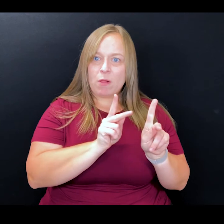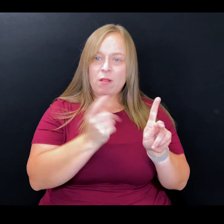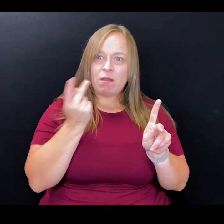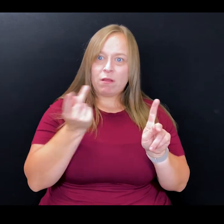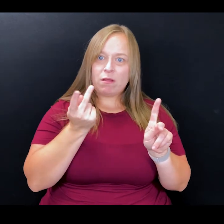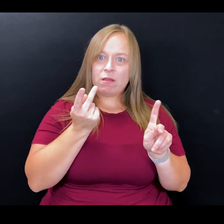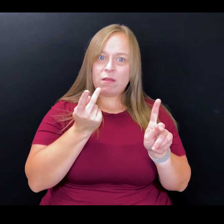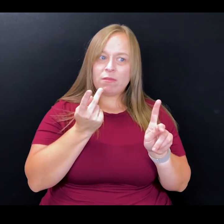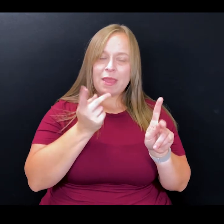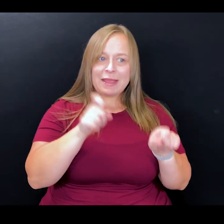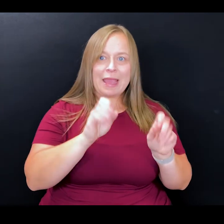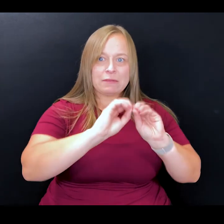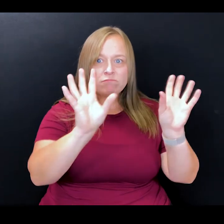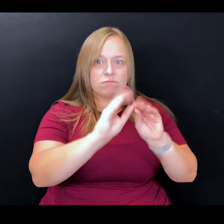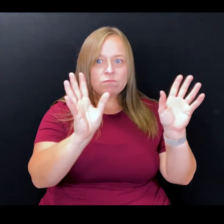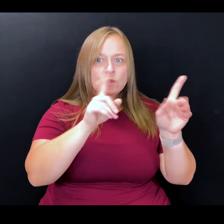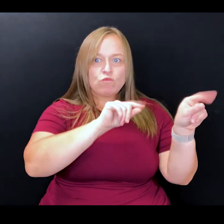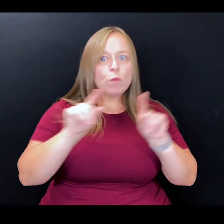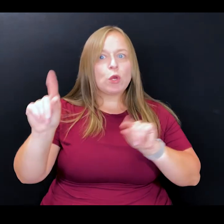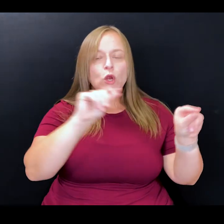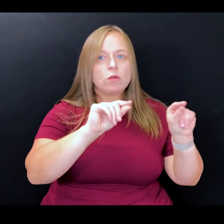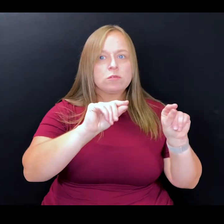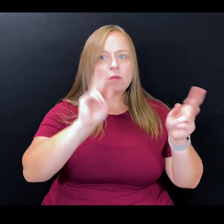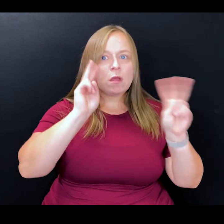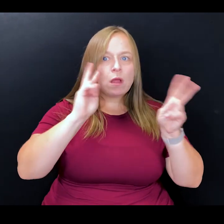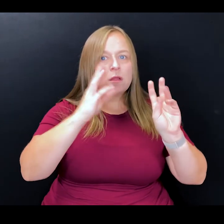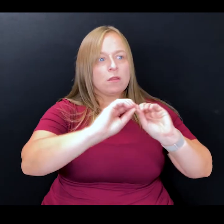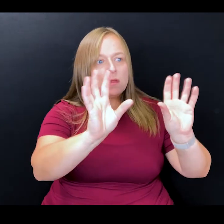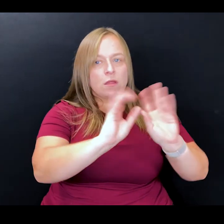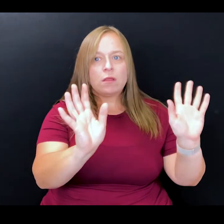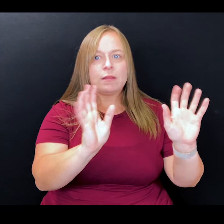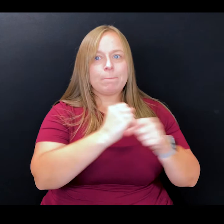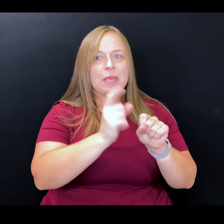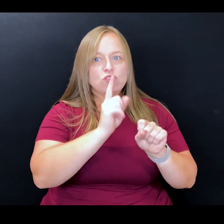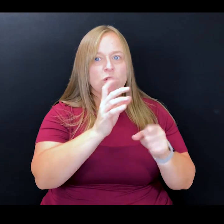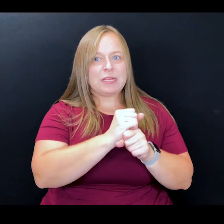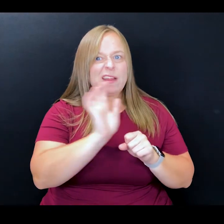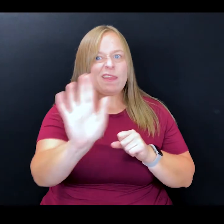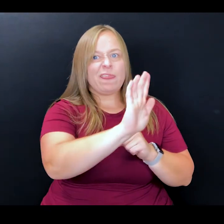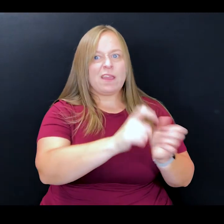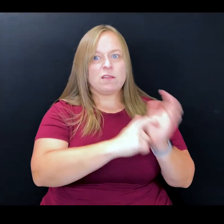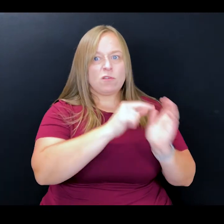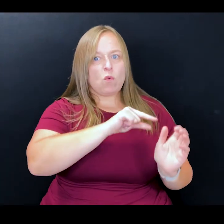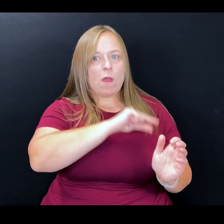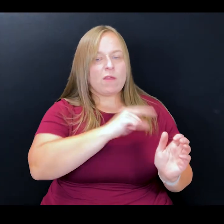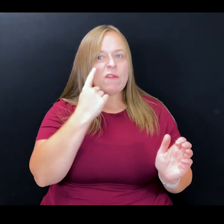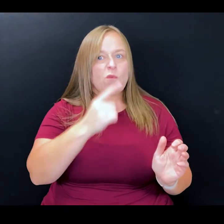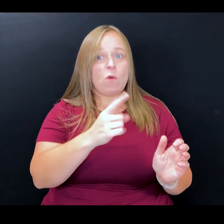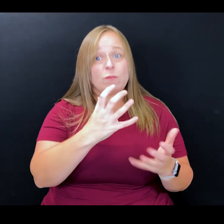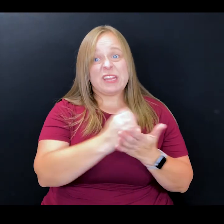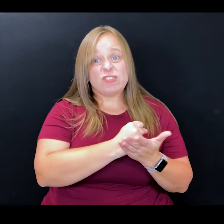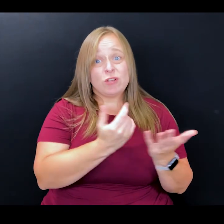can dispel all of those rumors and make sure that they are getting what they qualify for and what they